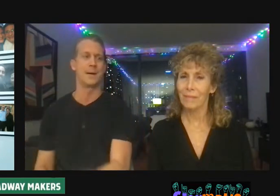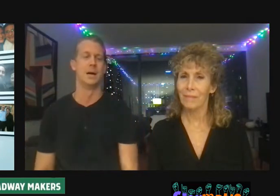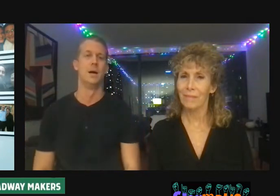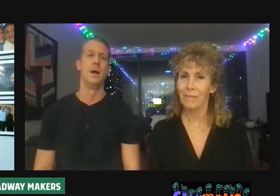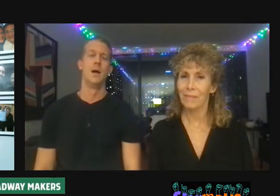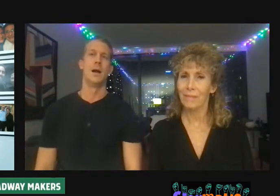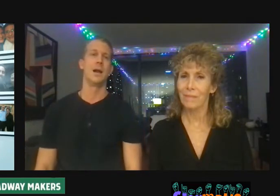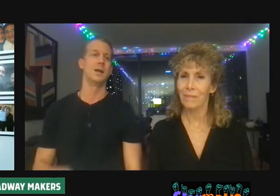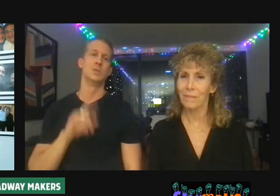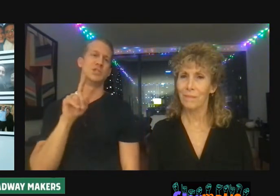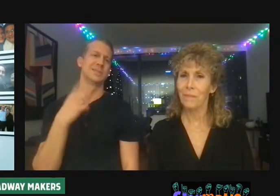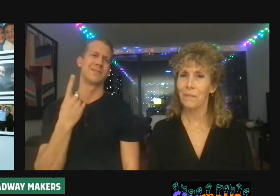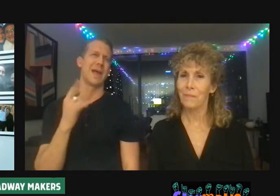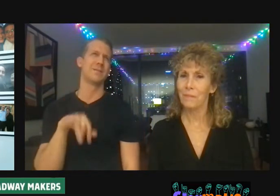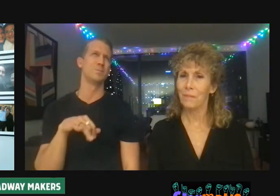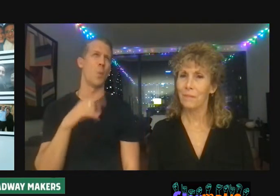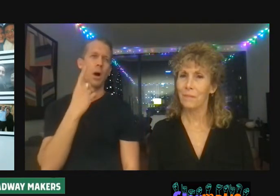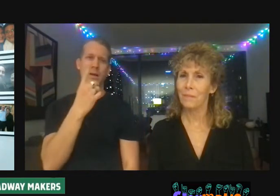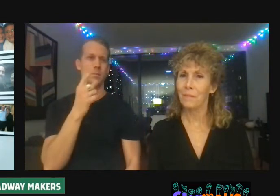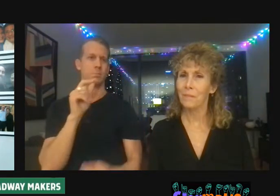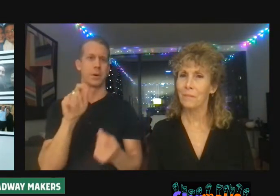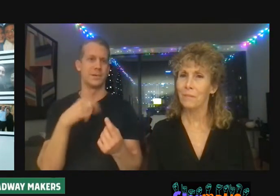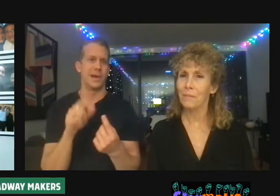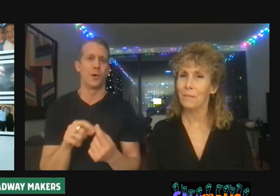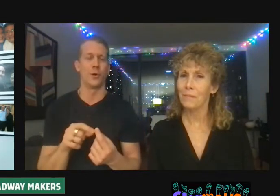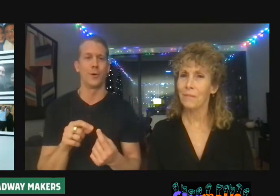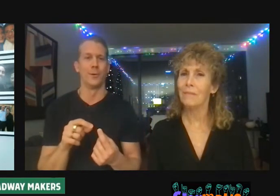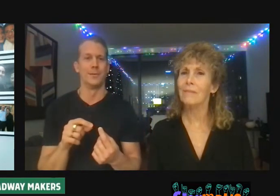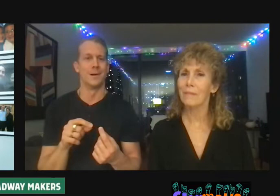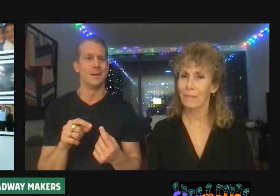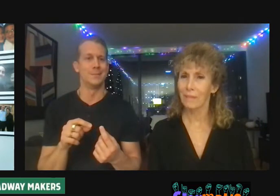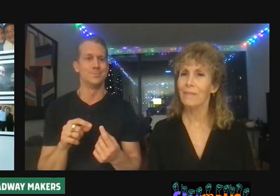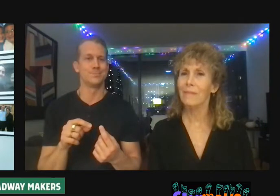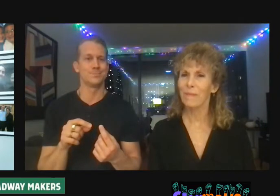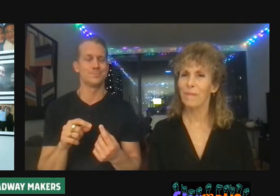pop up, and it was just that one particular